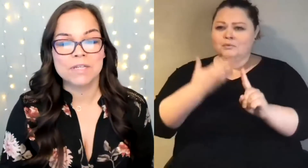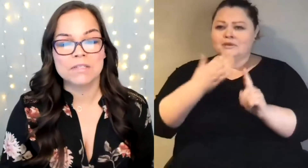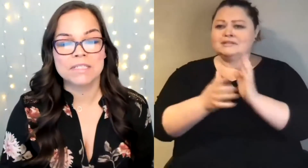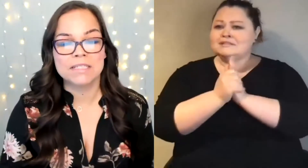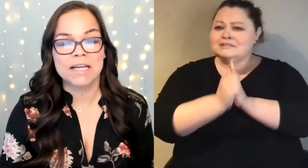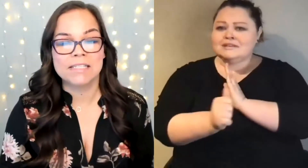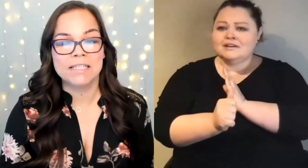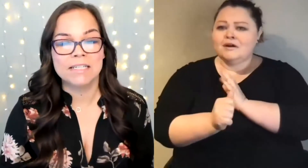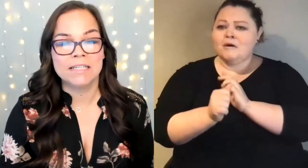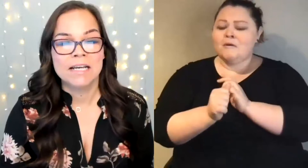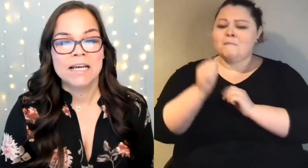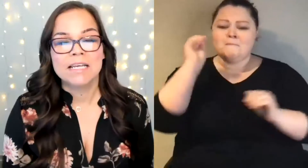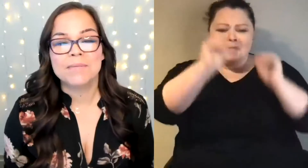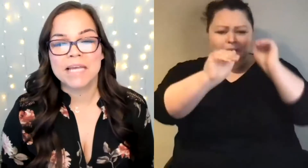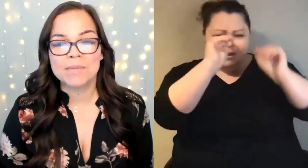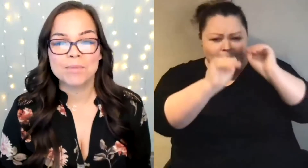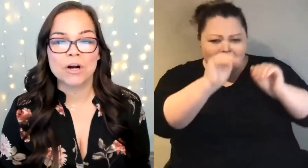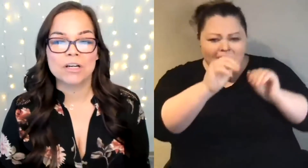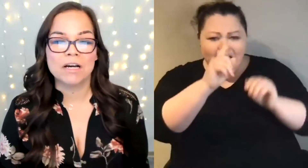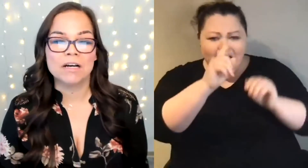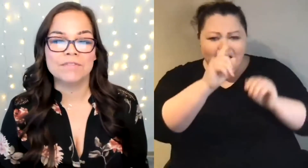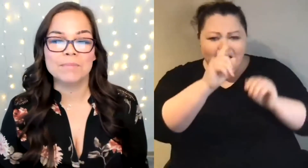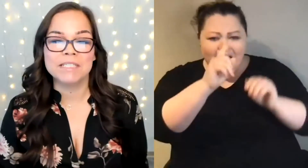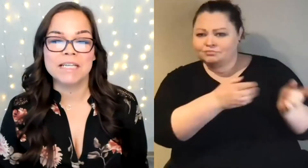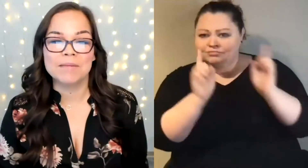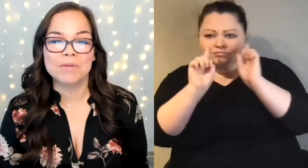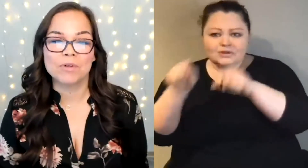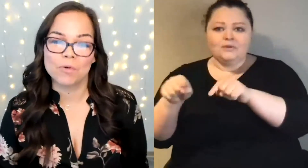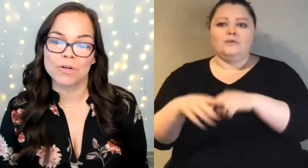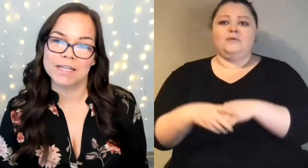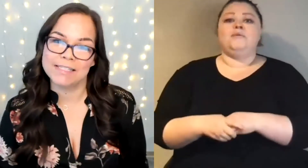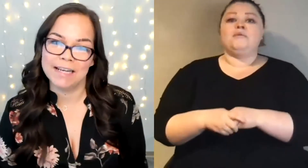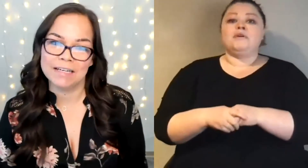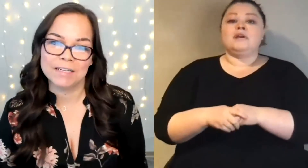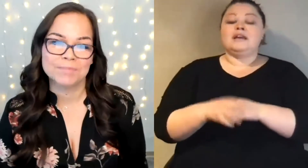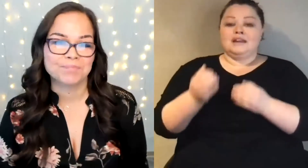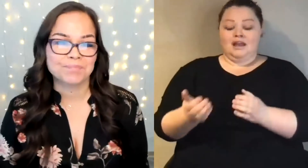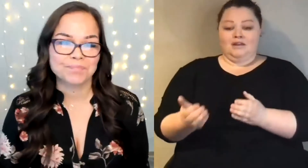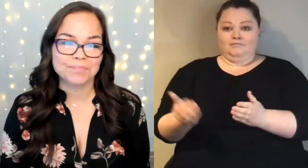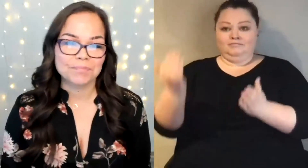early 2019, he became a part of MDM Recording